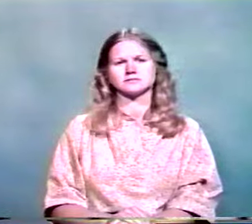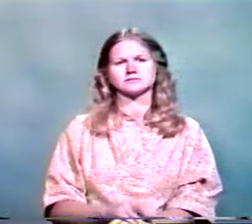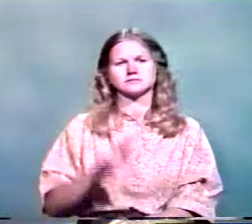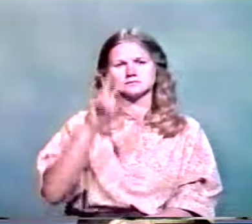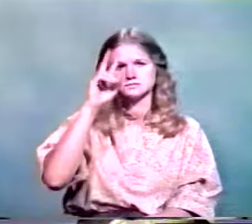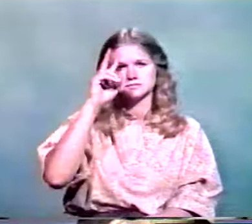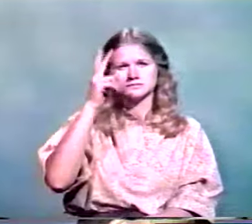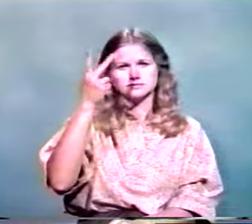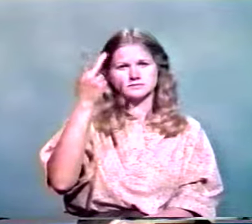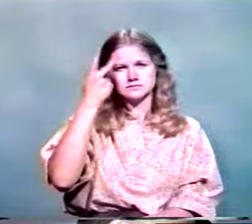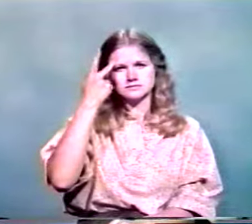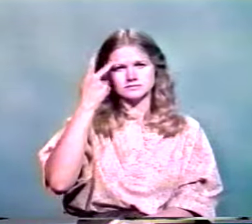Misunderstand.